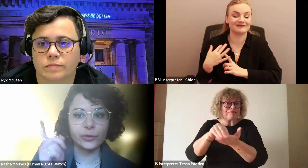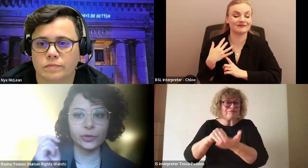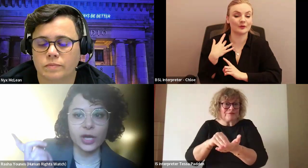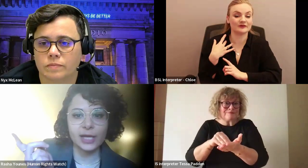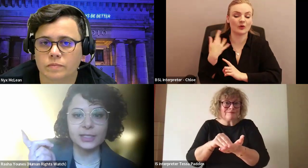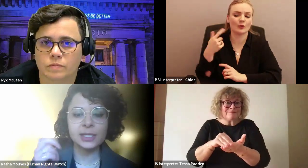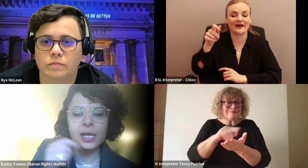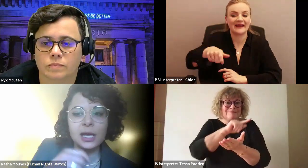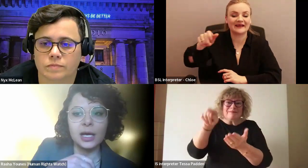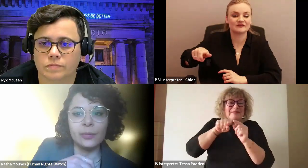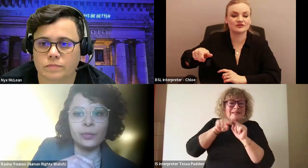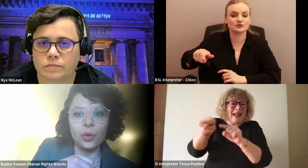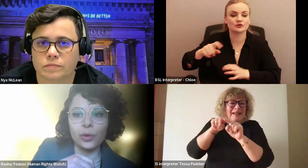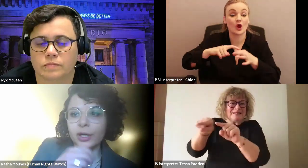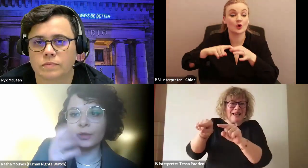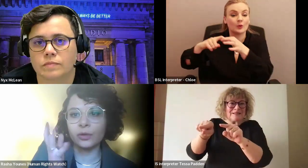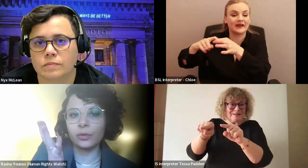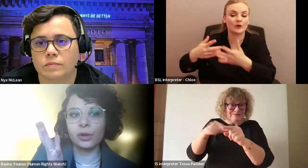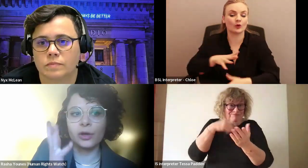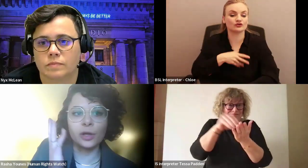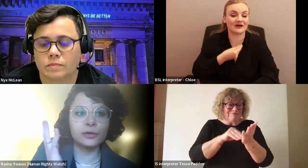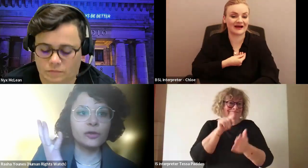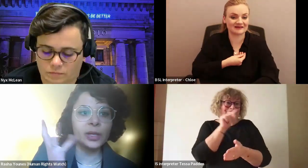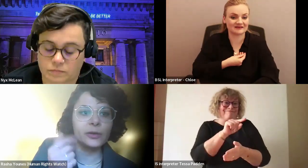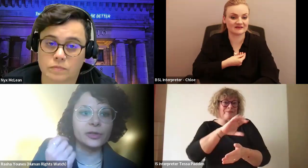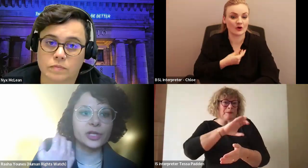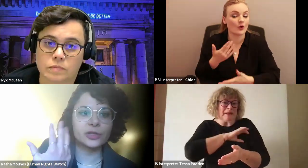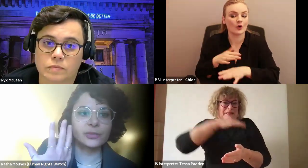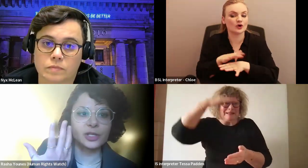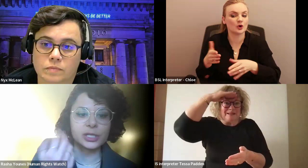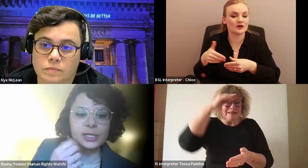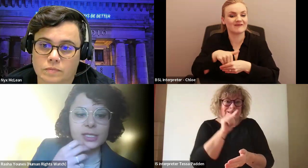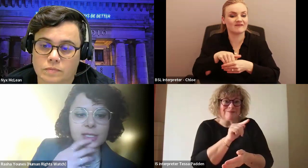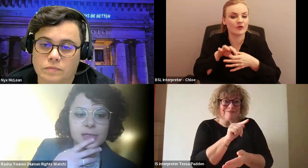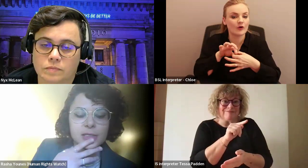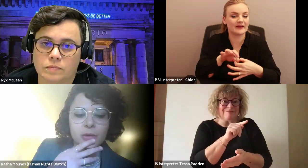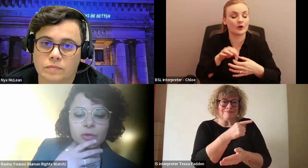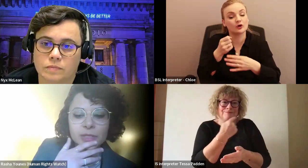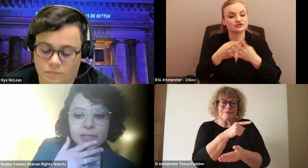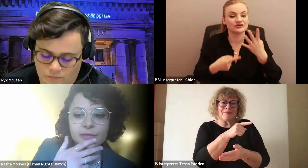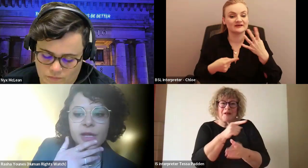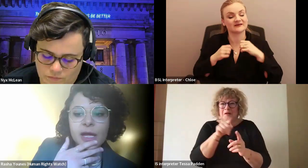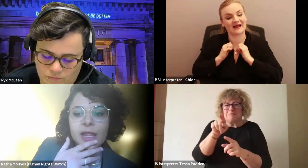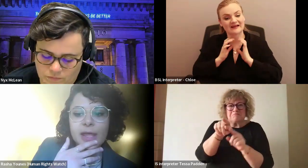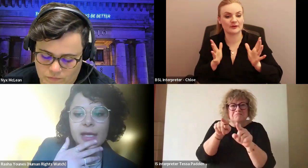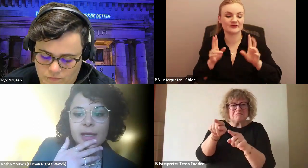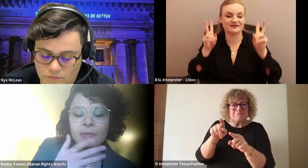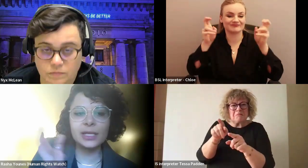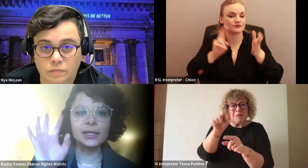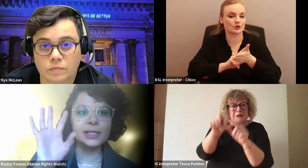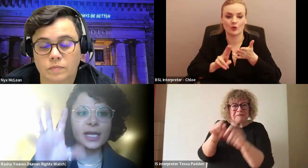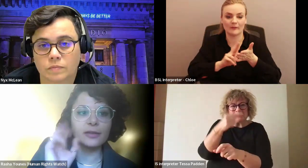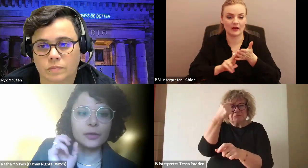are queer or trans, or are non-conforming, or their gender expression is non-normative,